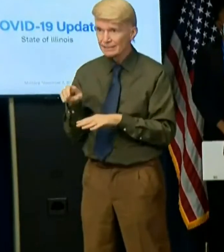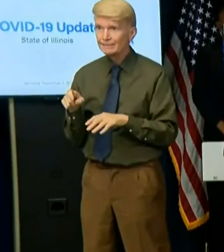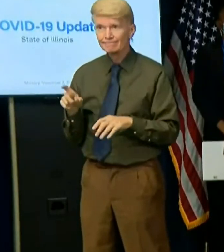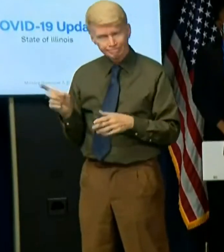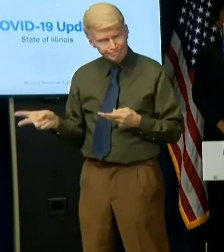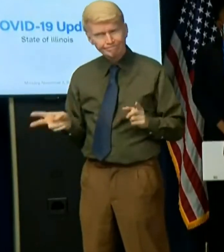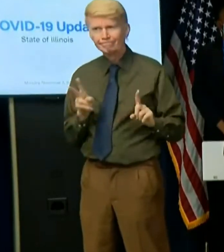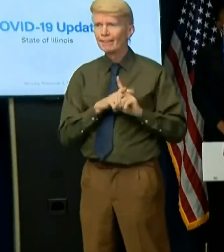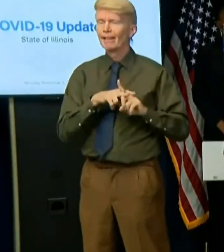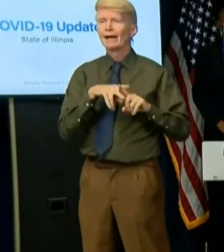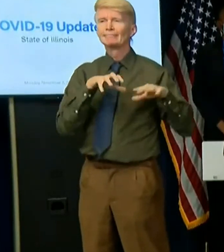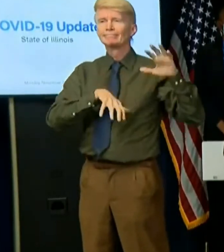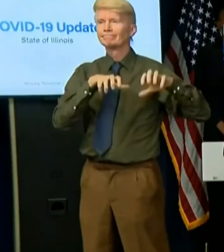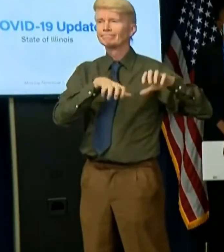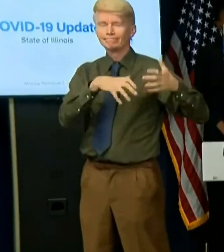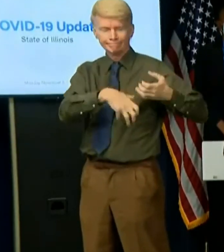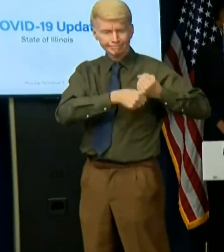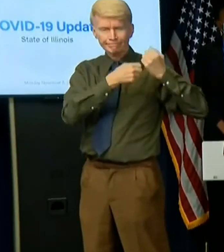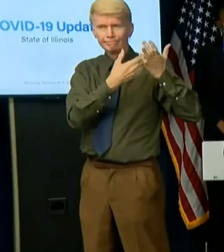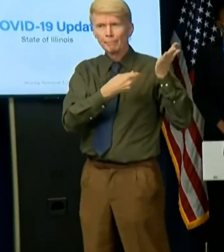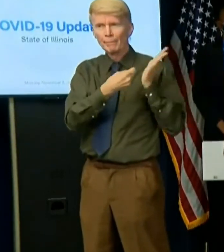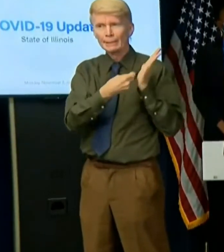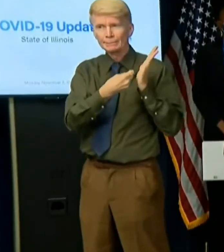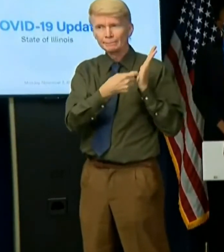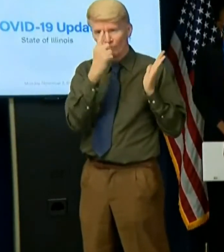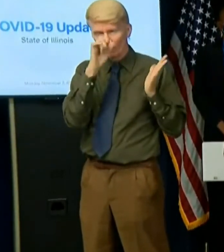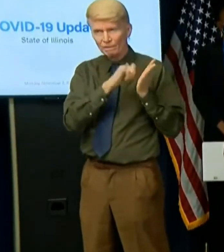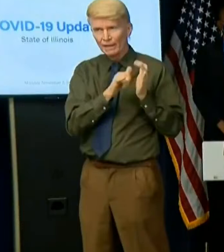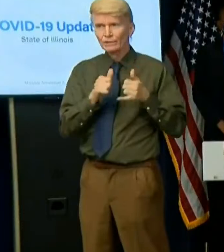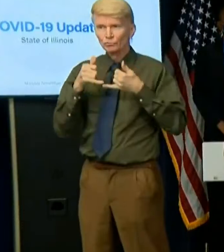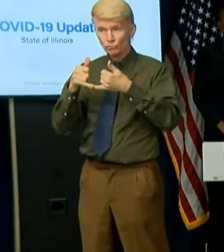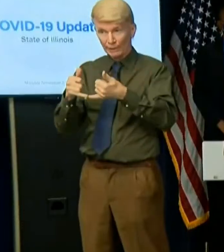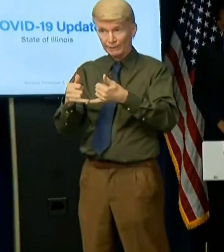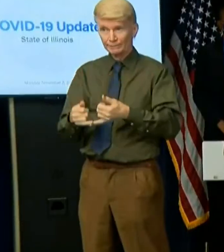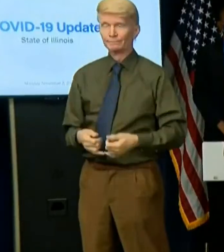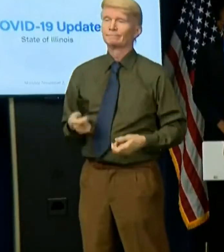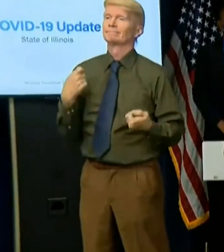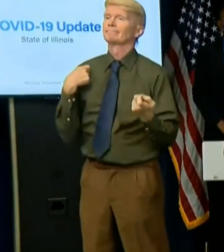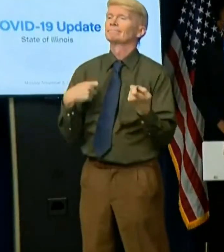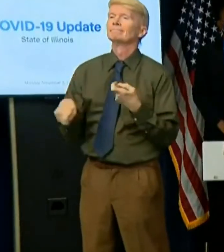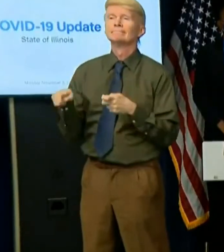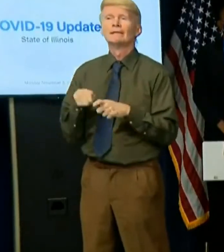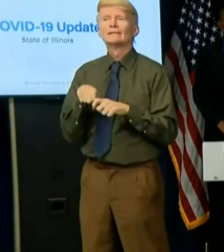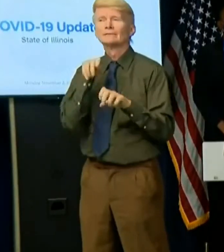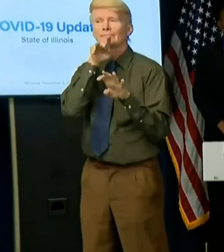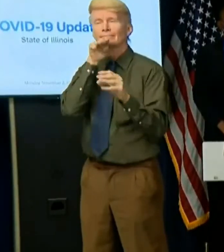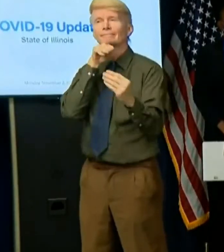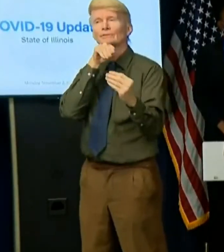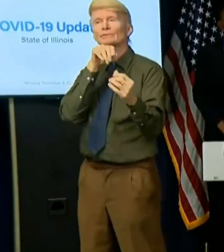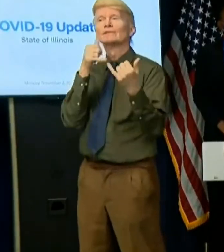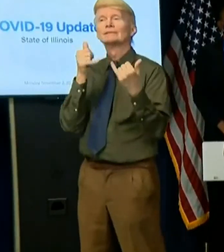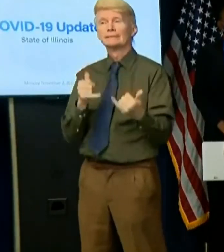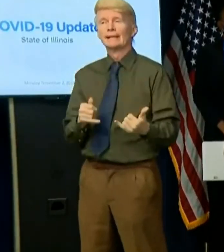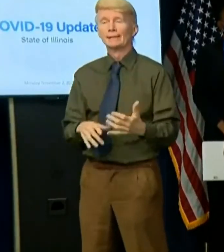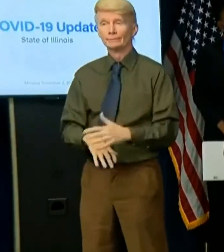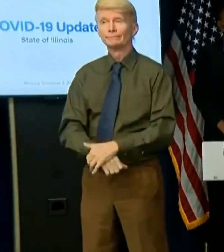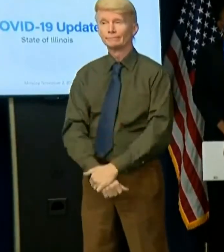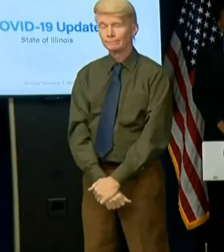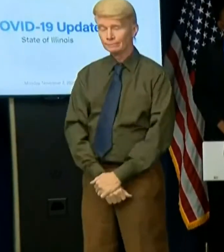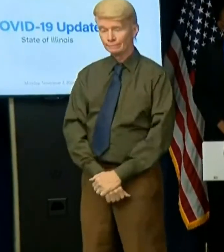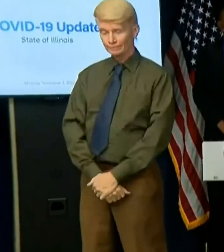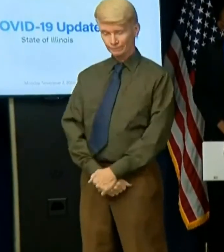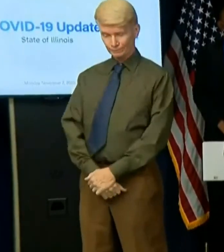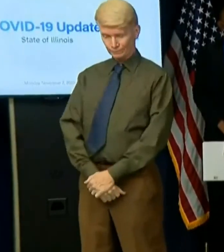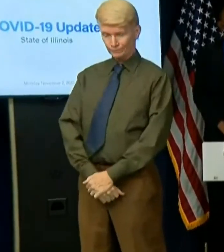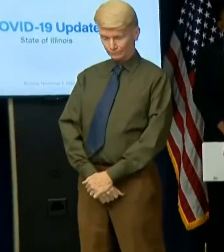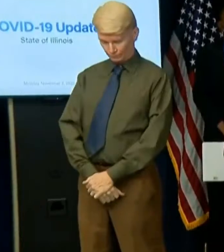grant. Brevemente en español, mi nombre es Rahul Raymundo, del Proyecto Resurrección. Quiero agradecer al gobernador y